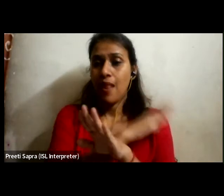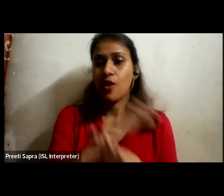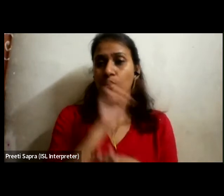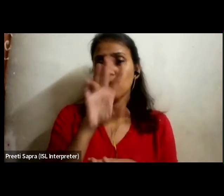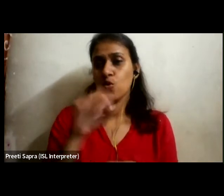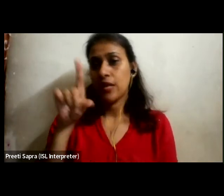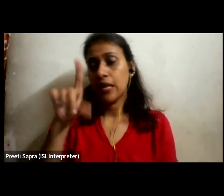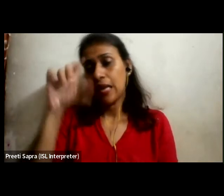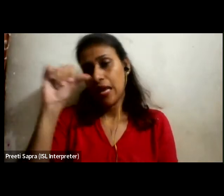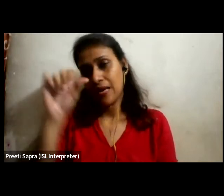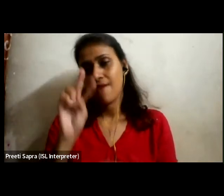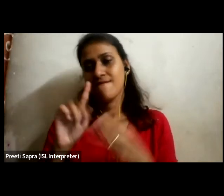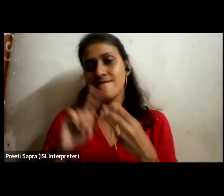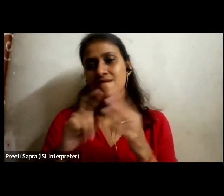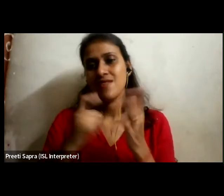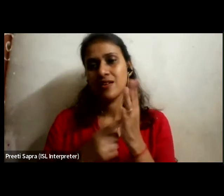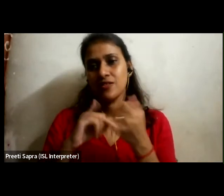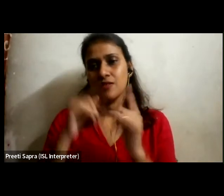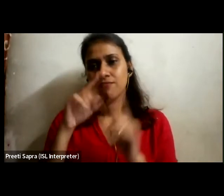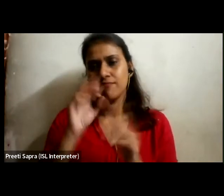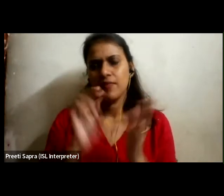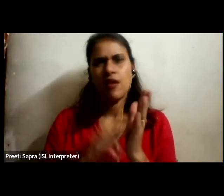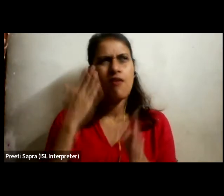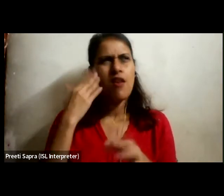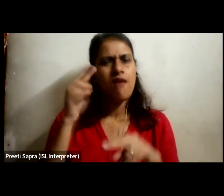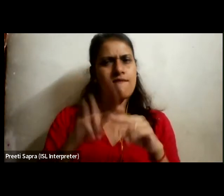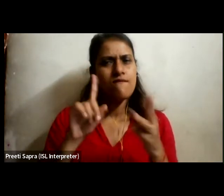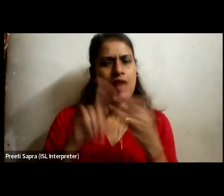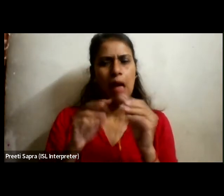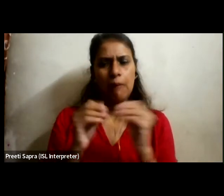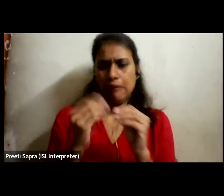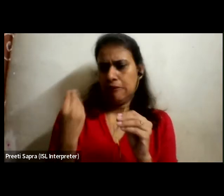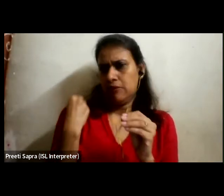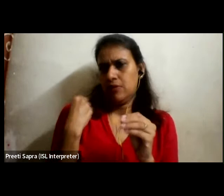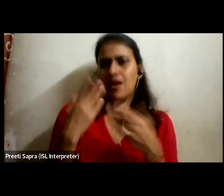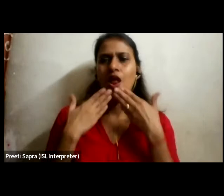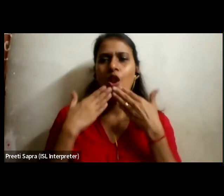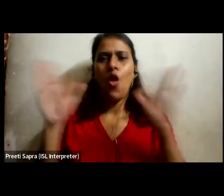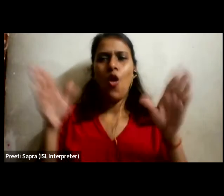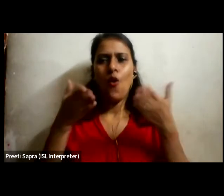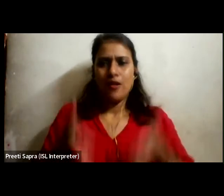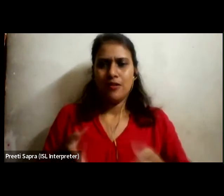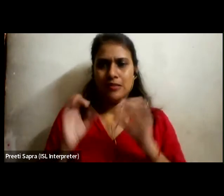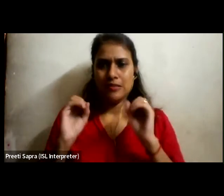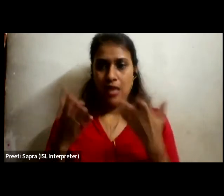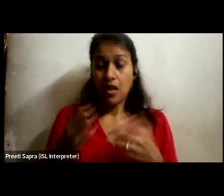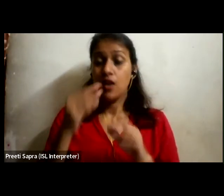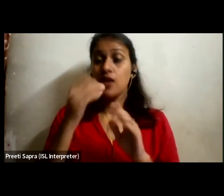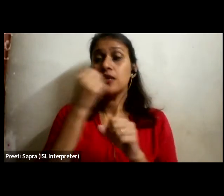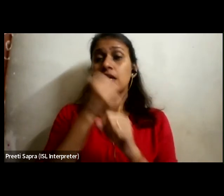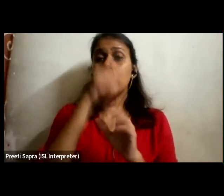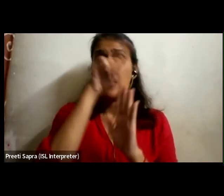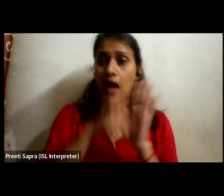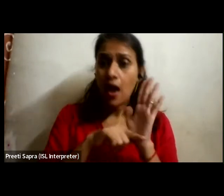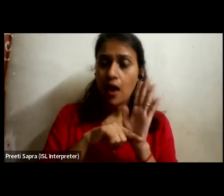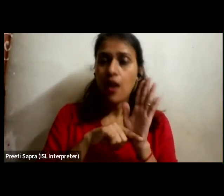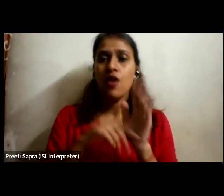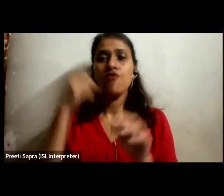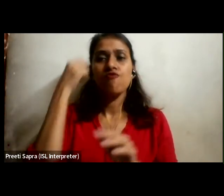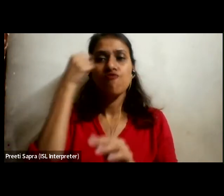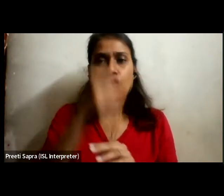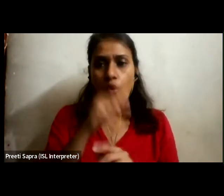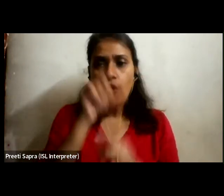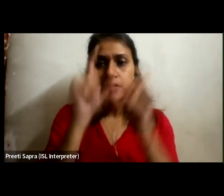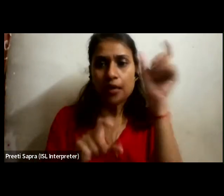so basically it was introduced in February of this year, where the sort of guiding enforcing body is going to be